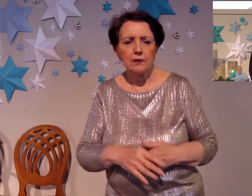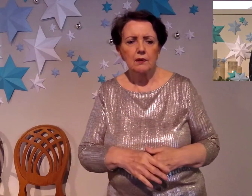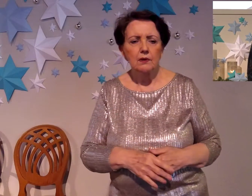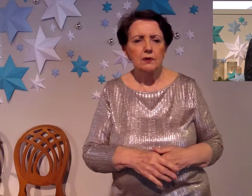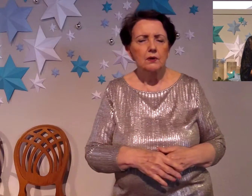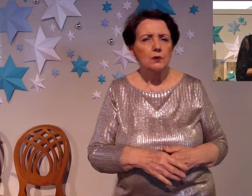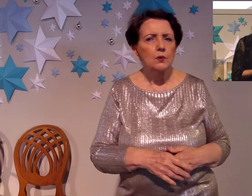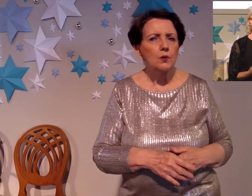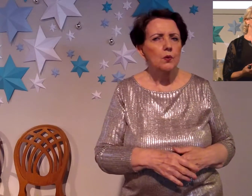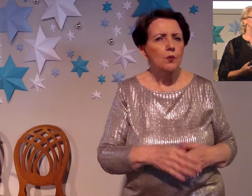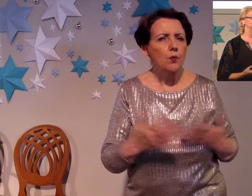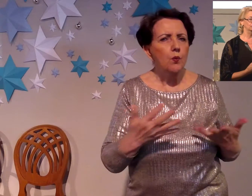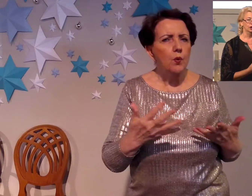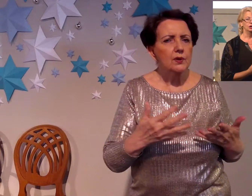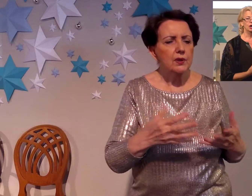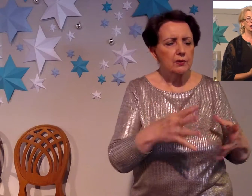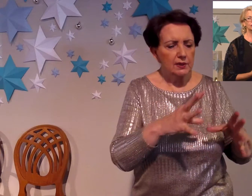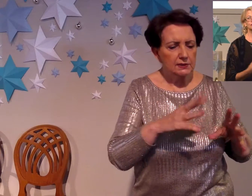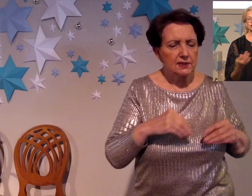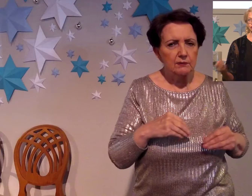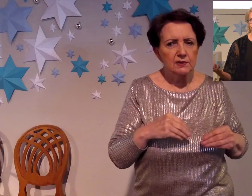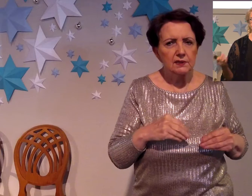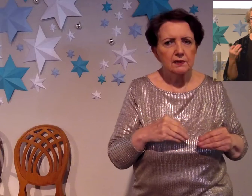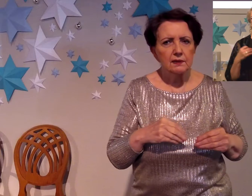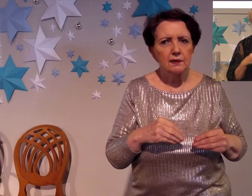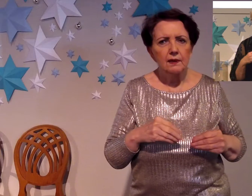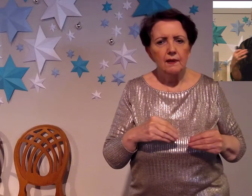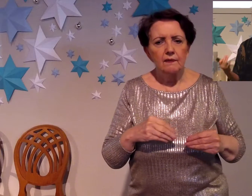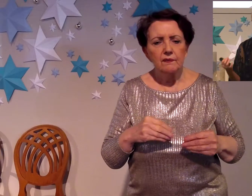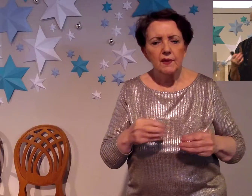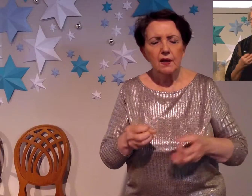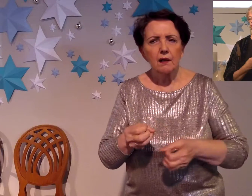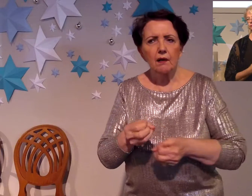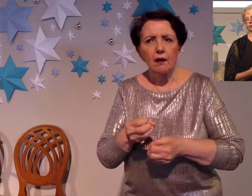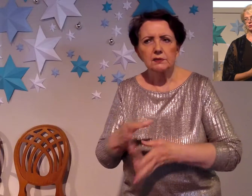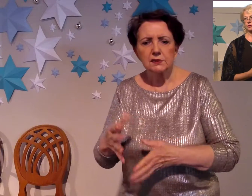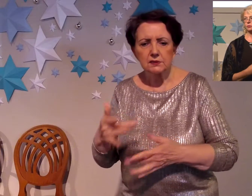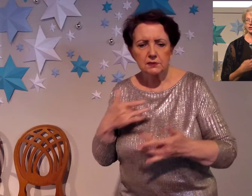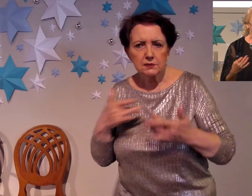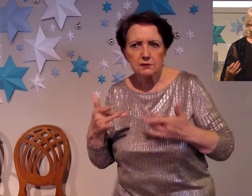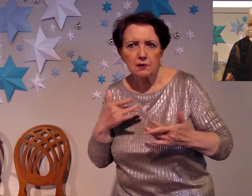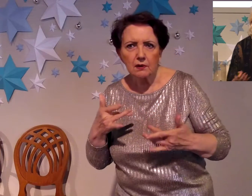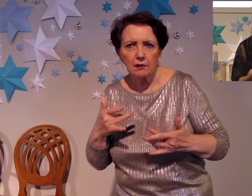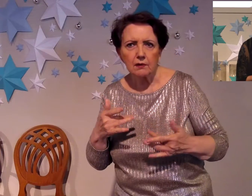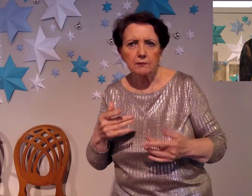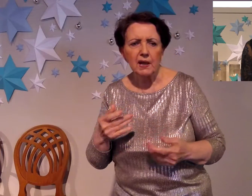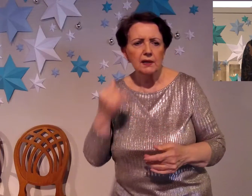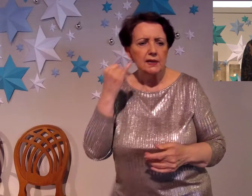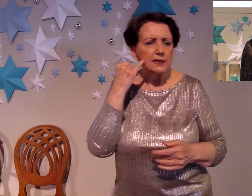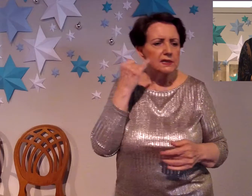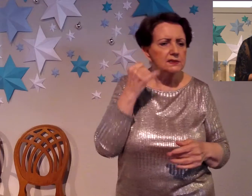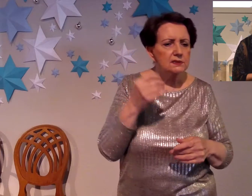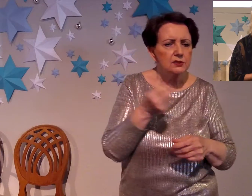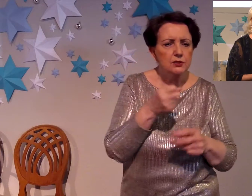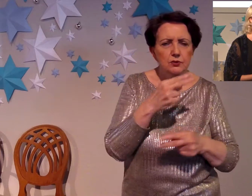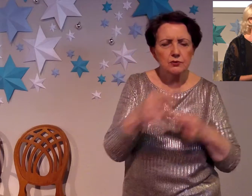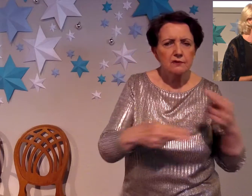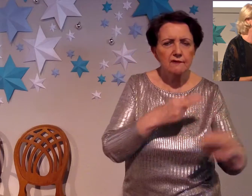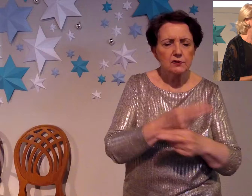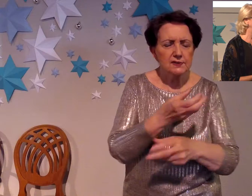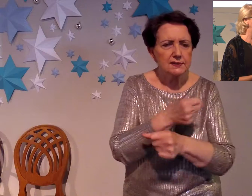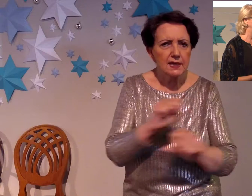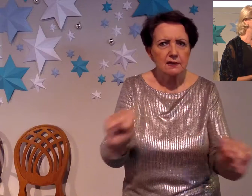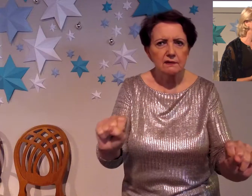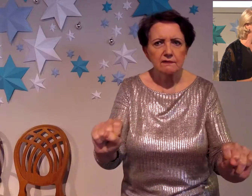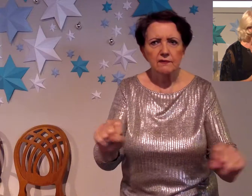colludes with our own internal concern about whether we live in a safe universe, whether we're actually smart enough to get ourselves out of the